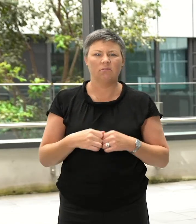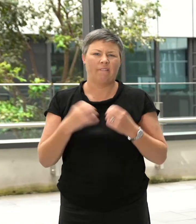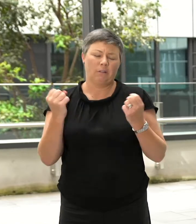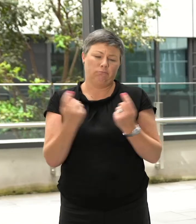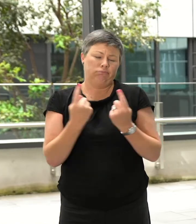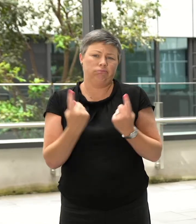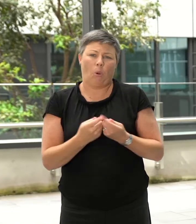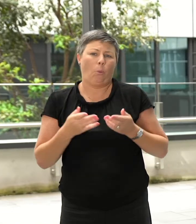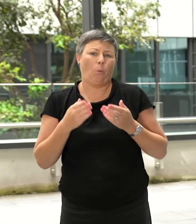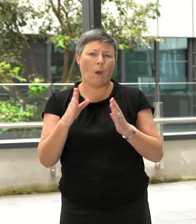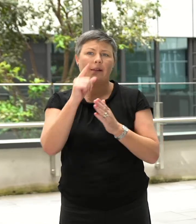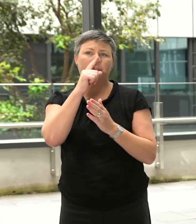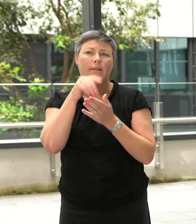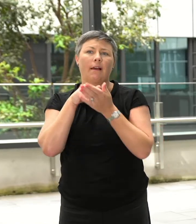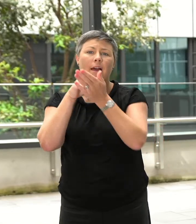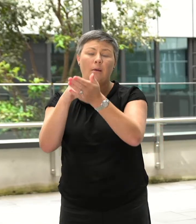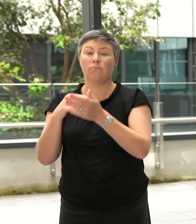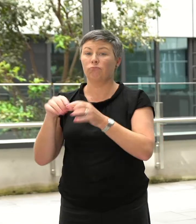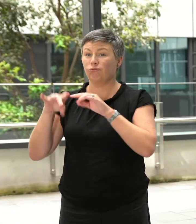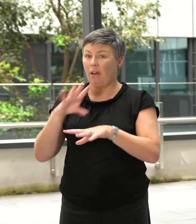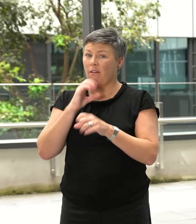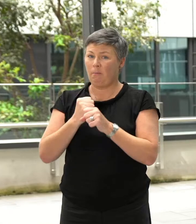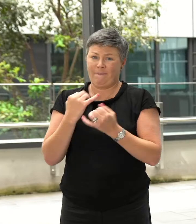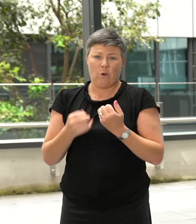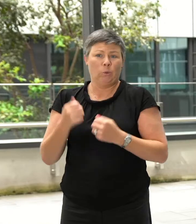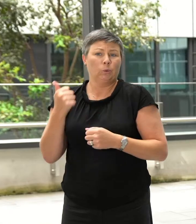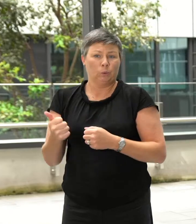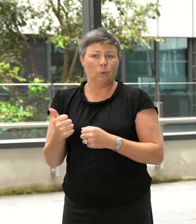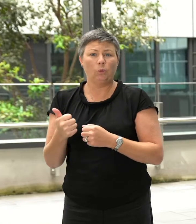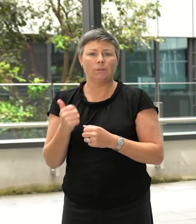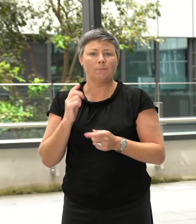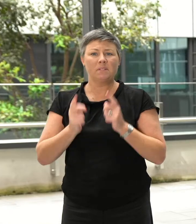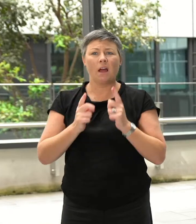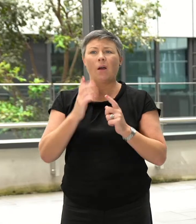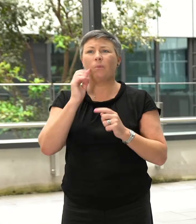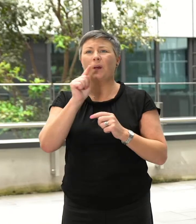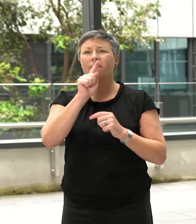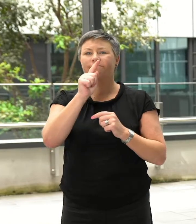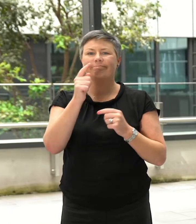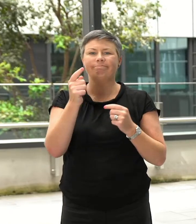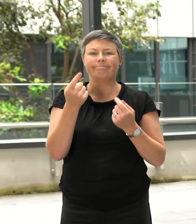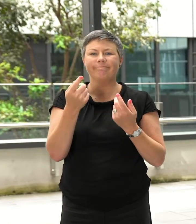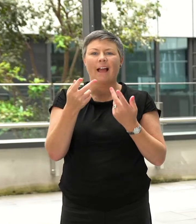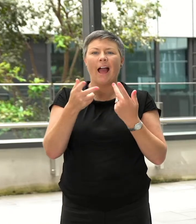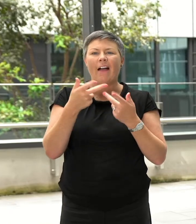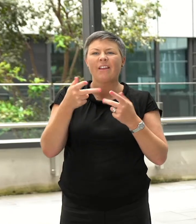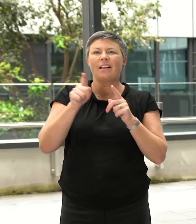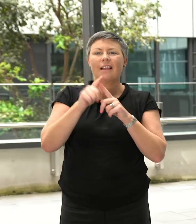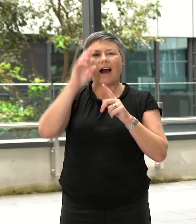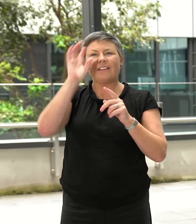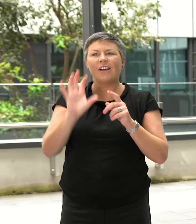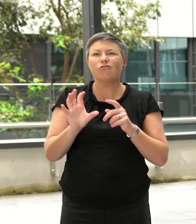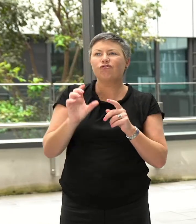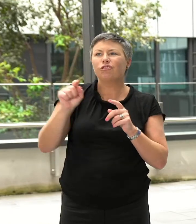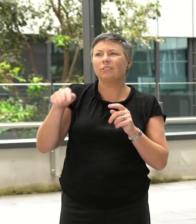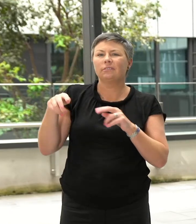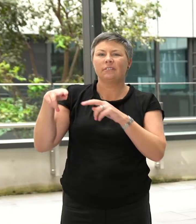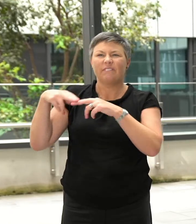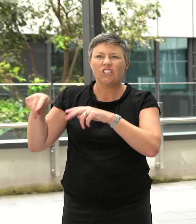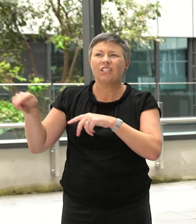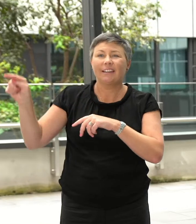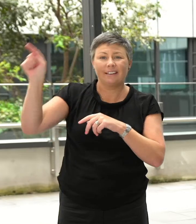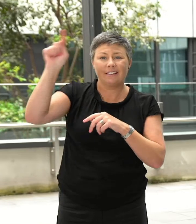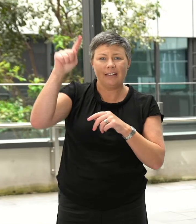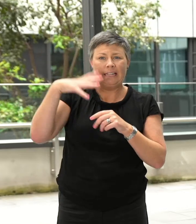been very good in this space. They've often reached out at times of need of our Pacific Island neighbours, and I